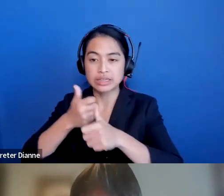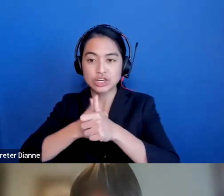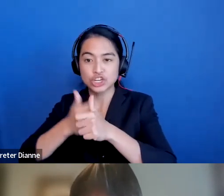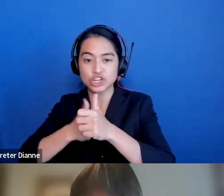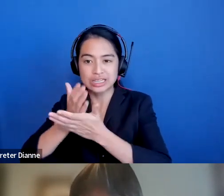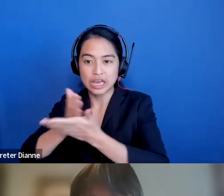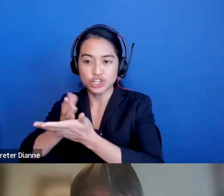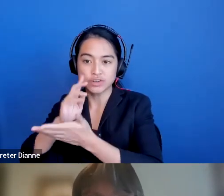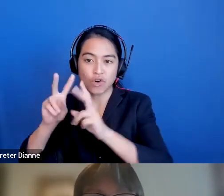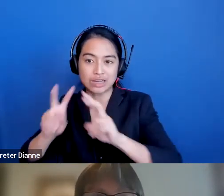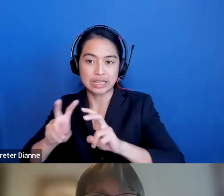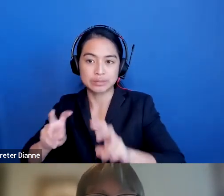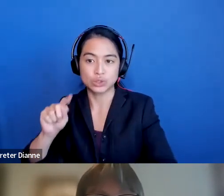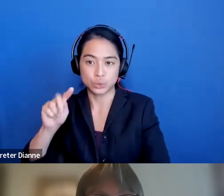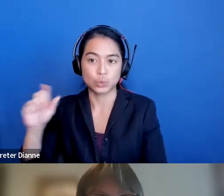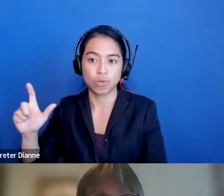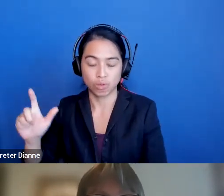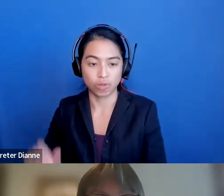this assessment tool, right?